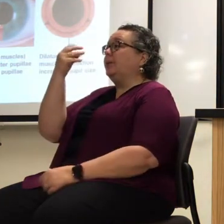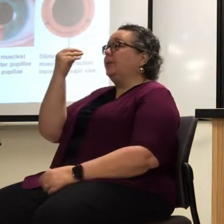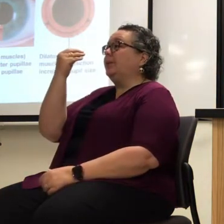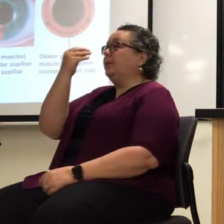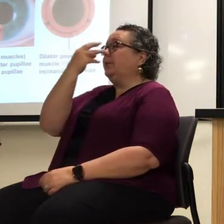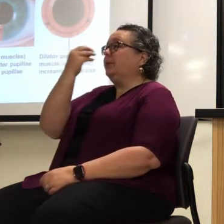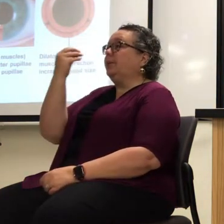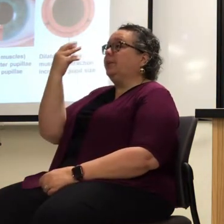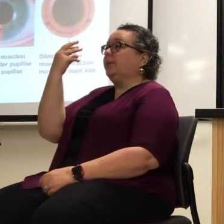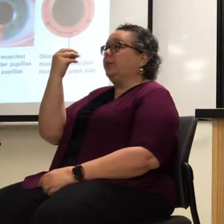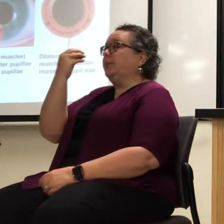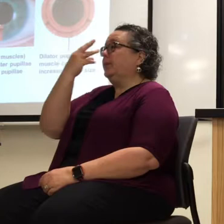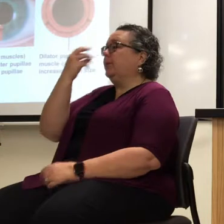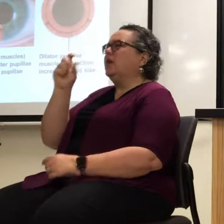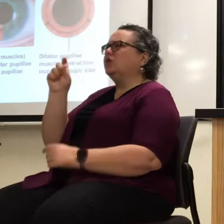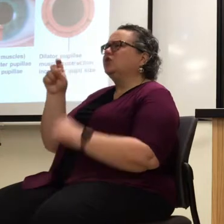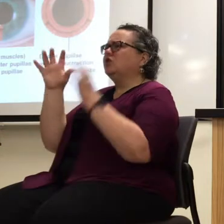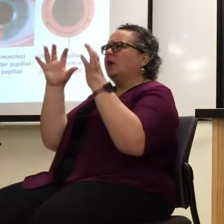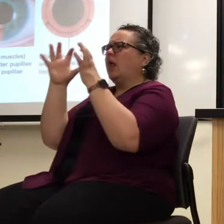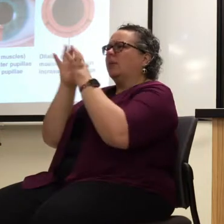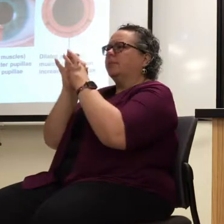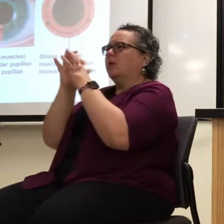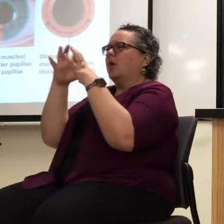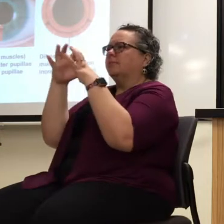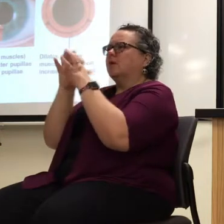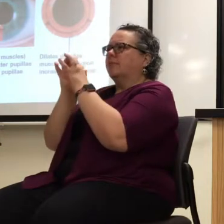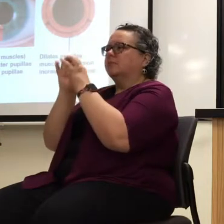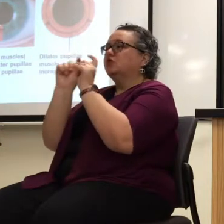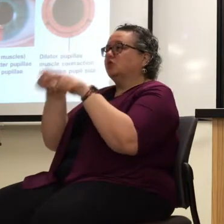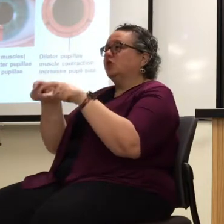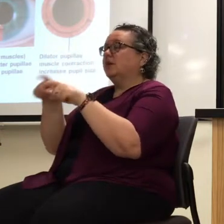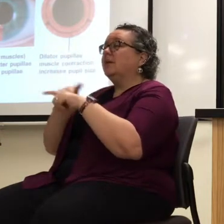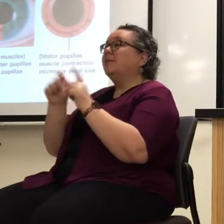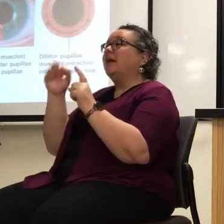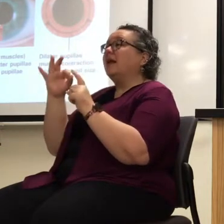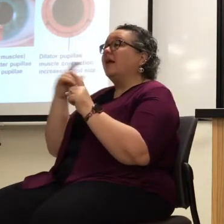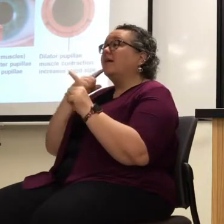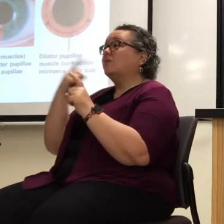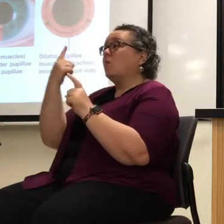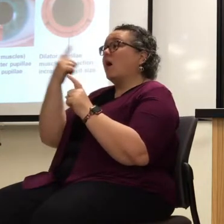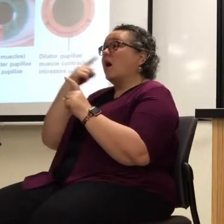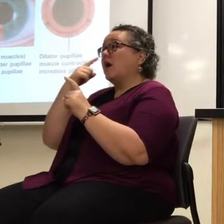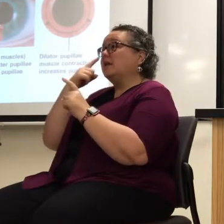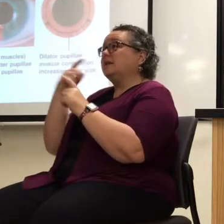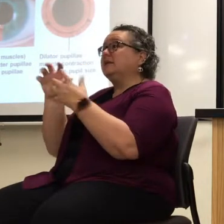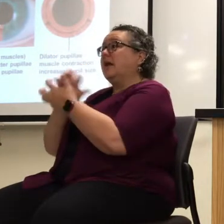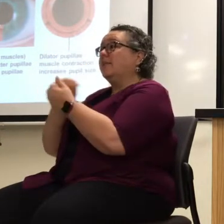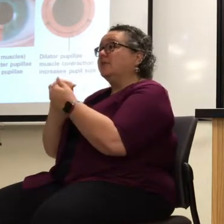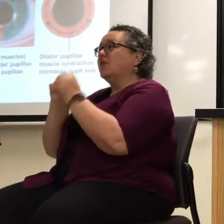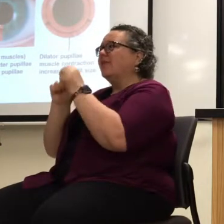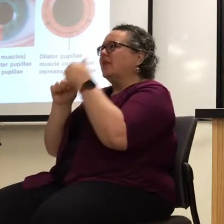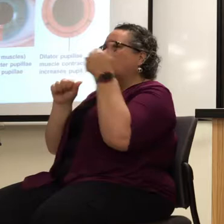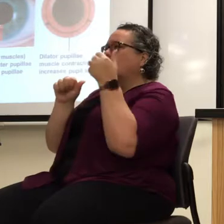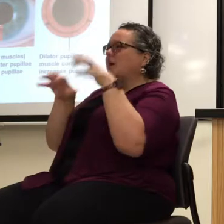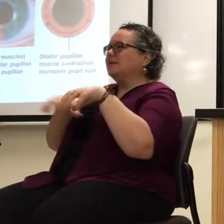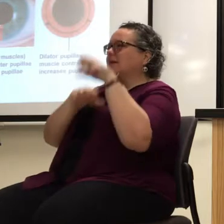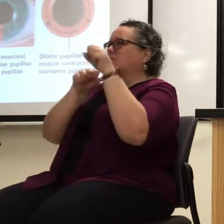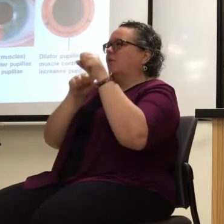to constrict. But how the autonomics work is, if one is damaged, the other one takes over by